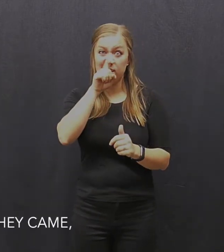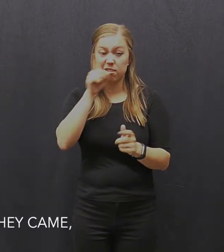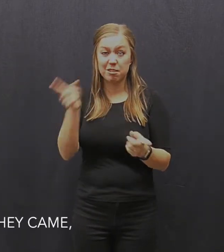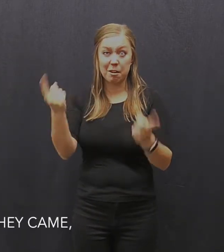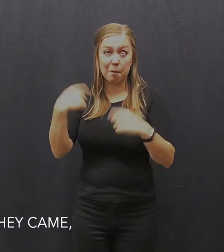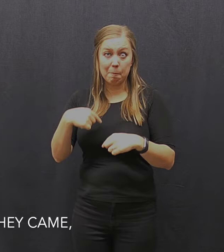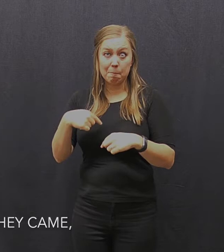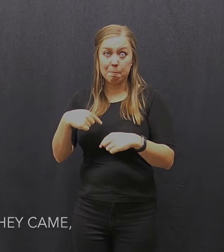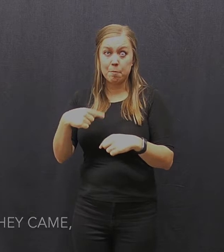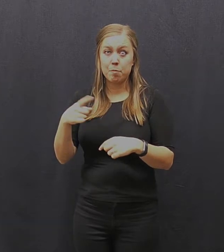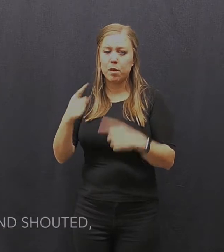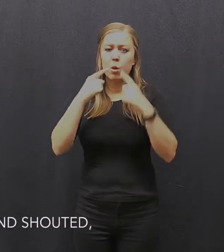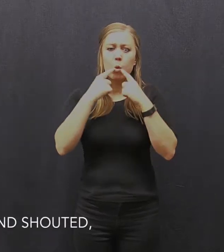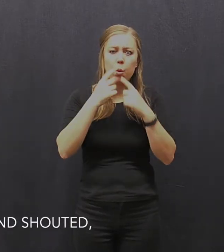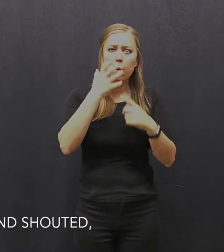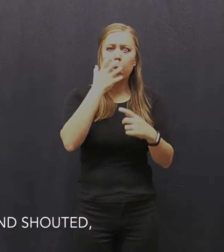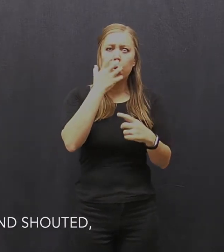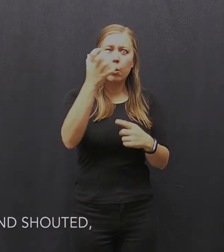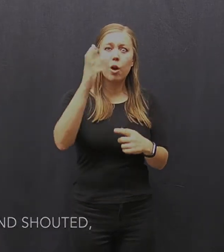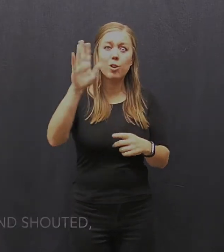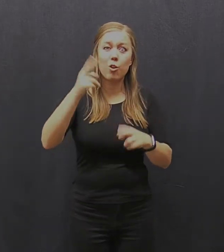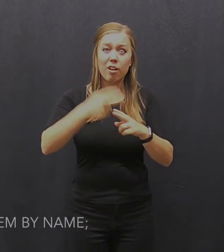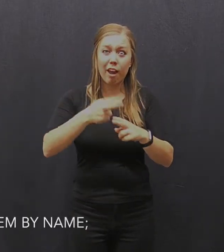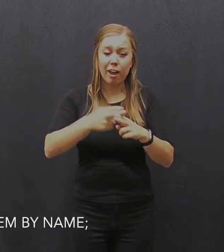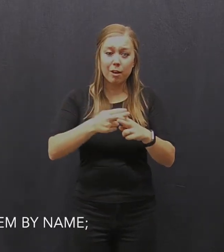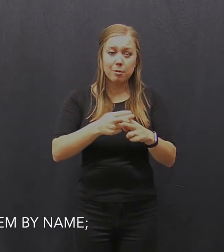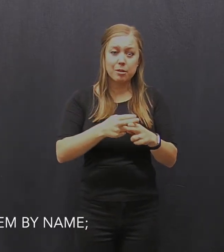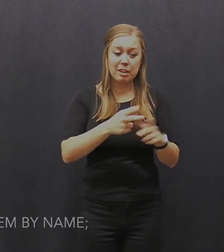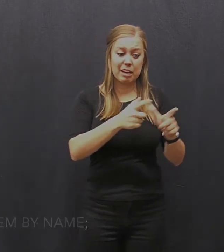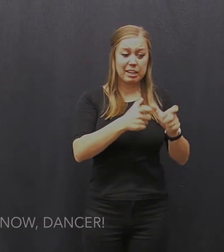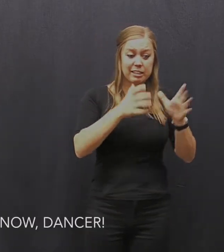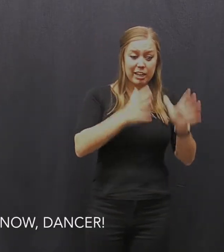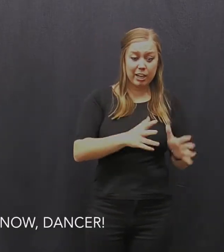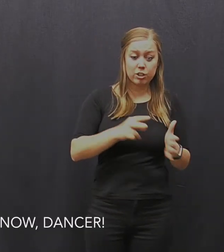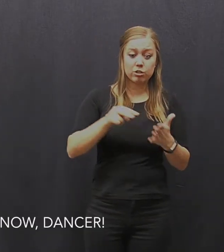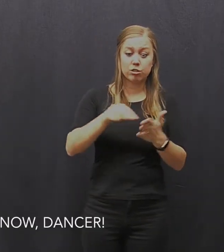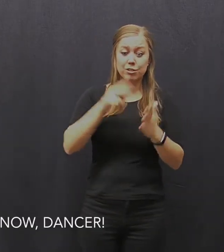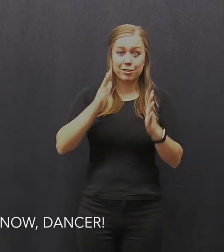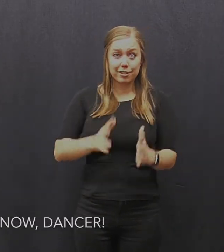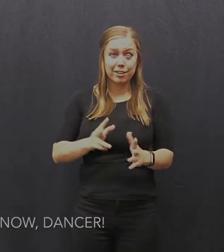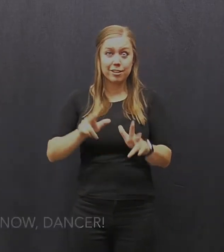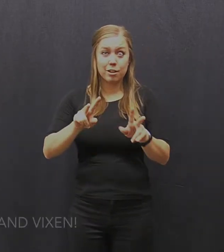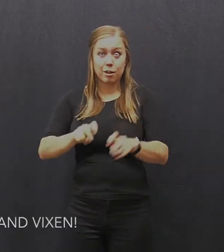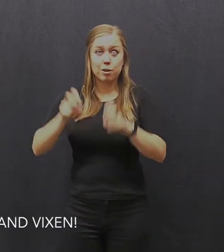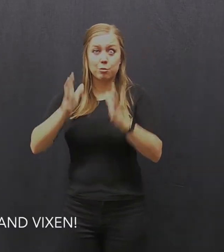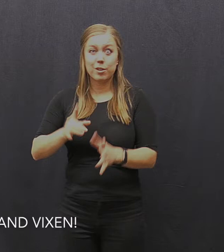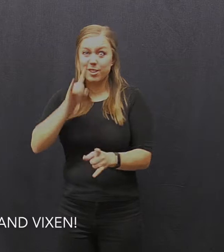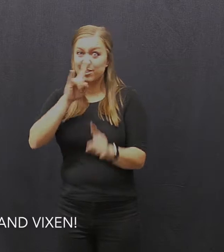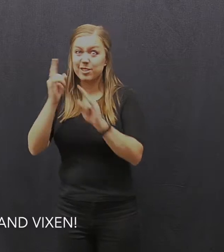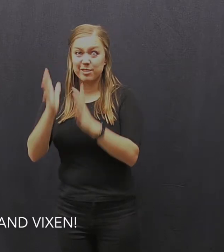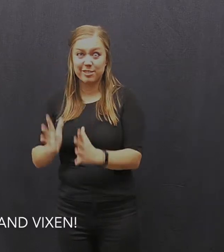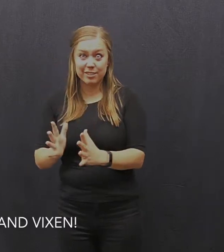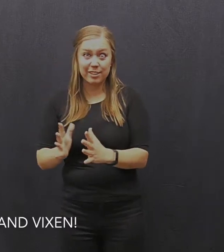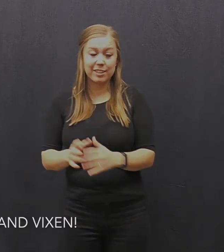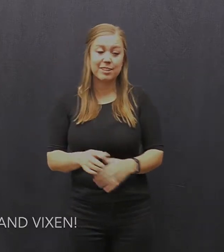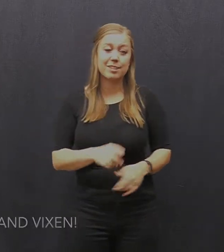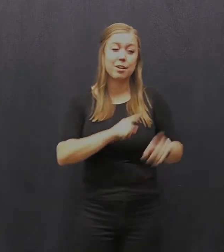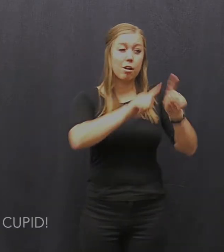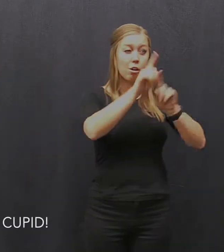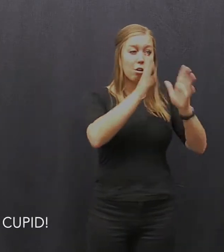came, he whistled and shouted and called them by name. Now Dasher, now Dancer, now Prancer and Vixen,